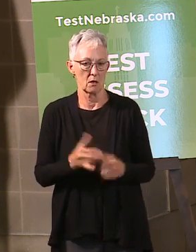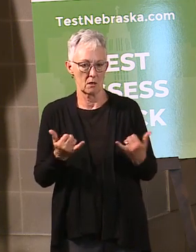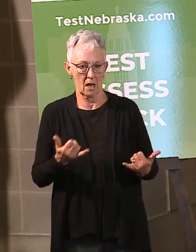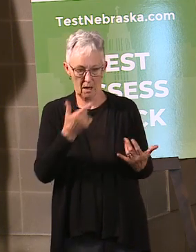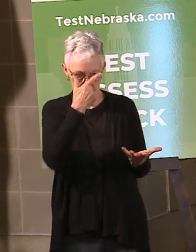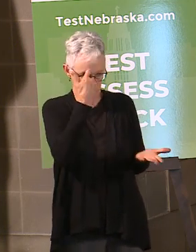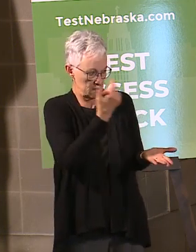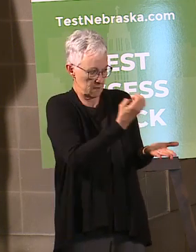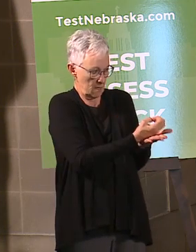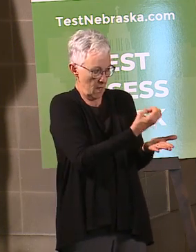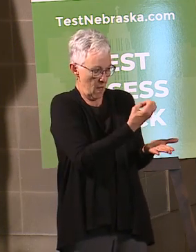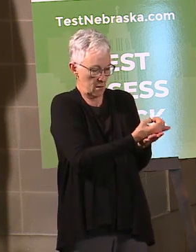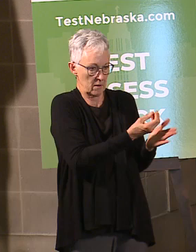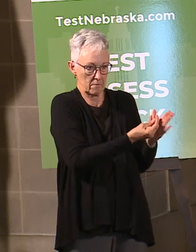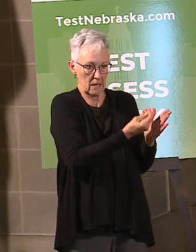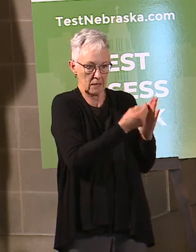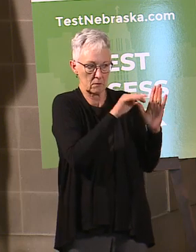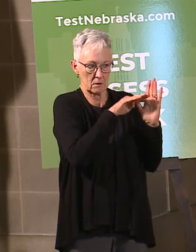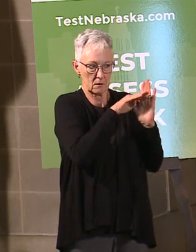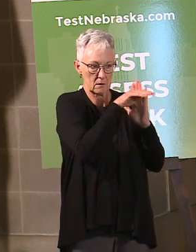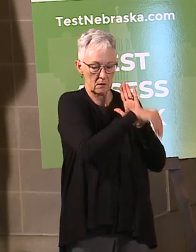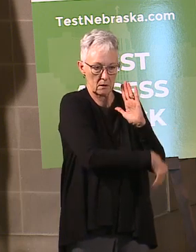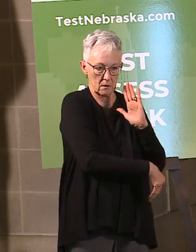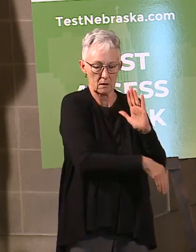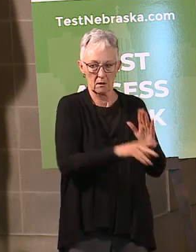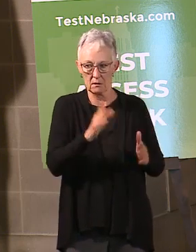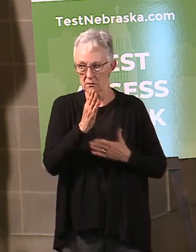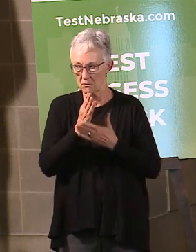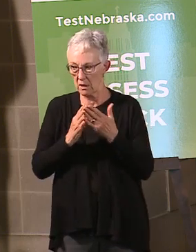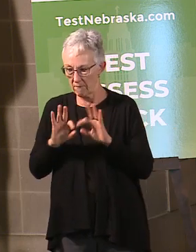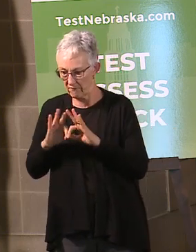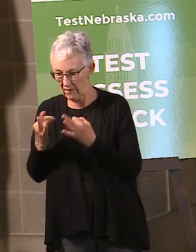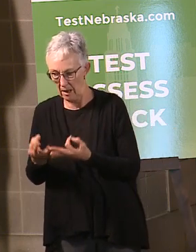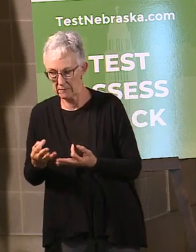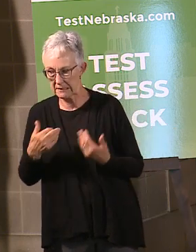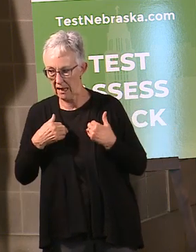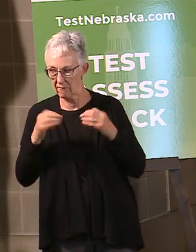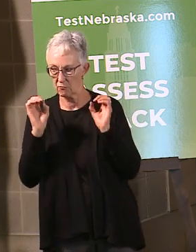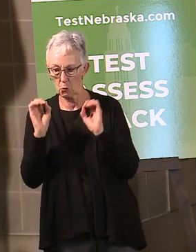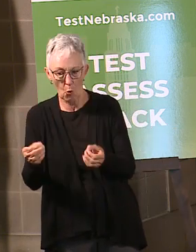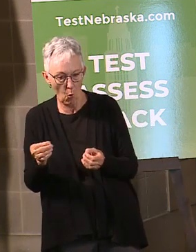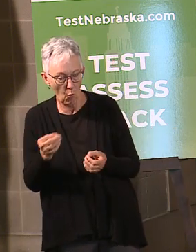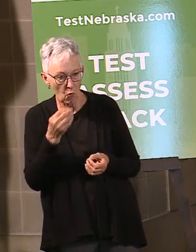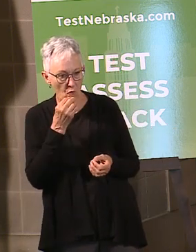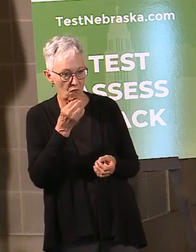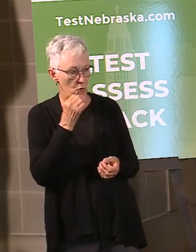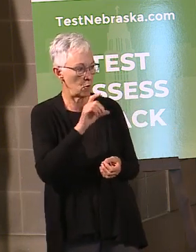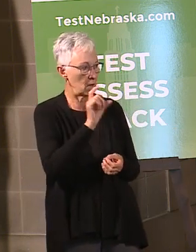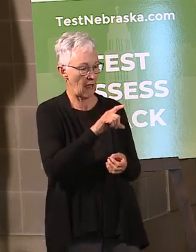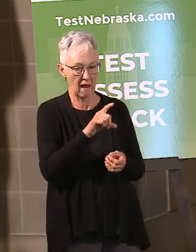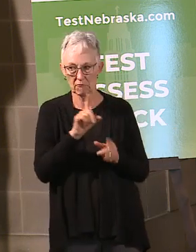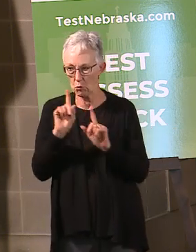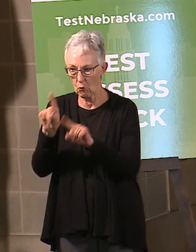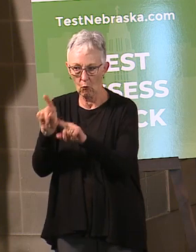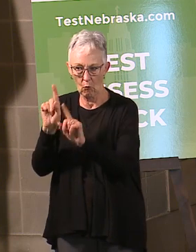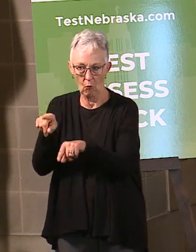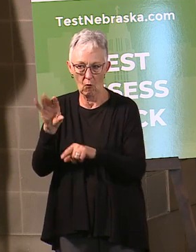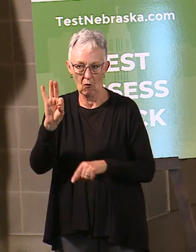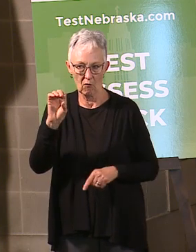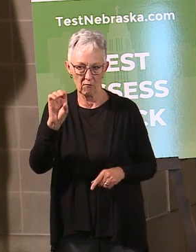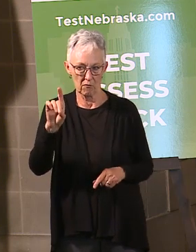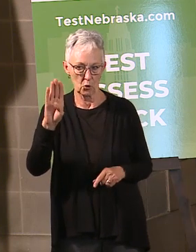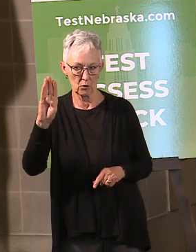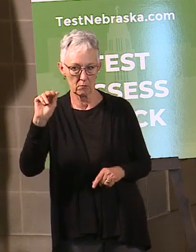on with this pandemic. People are more food insecure, and so they've been going to food banks. Maybe the food banks are